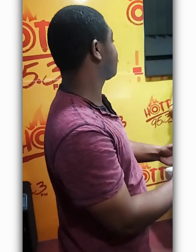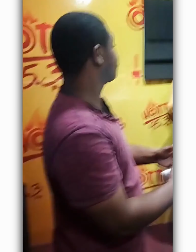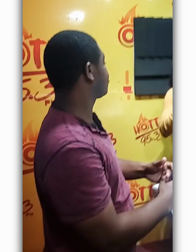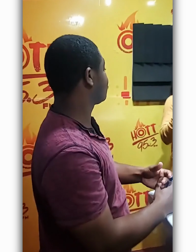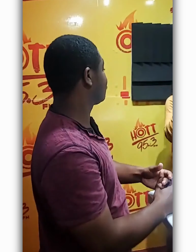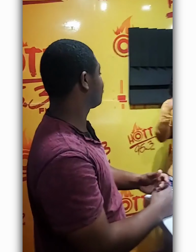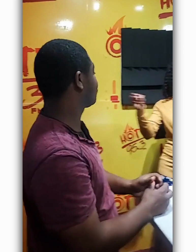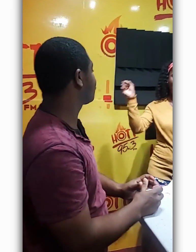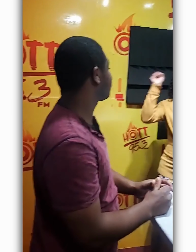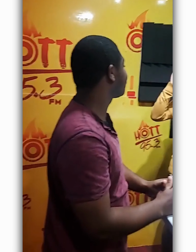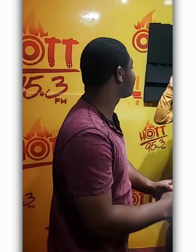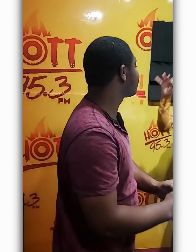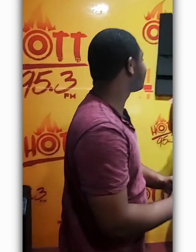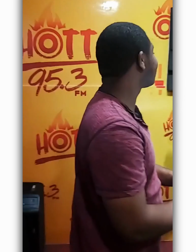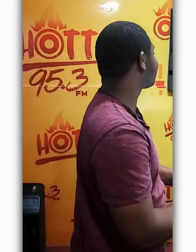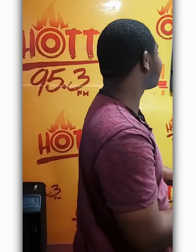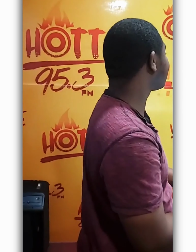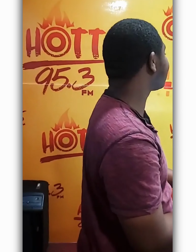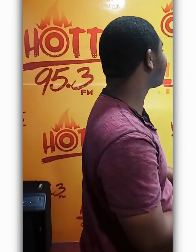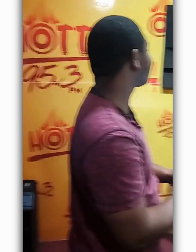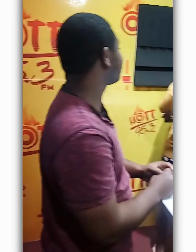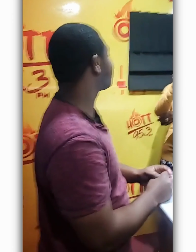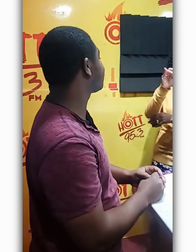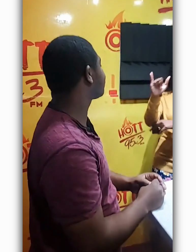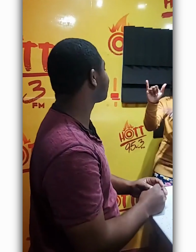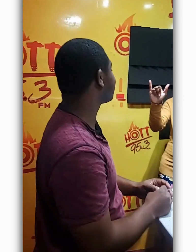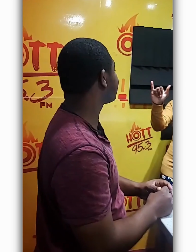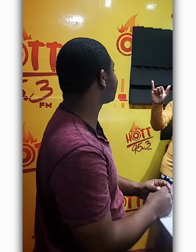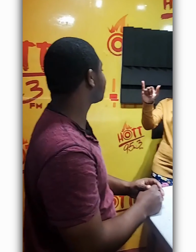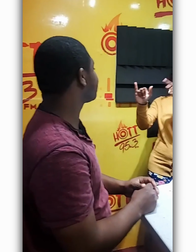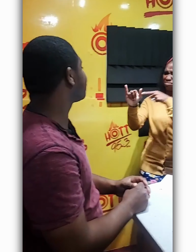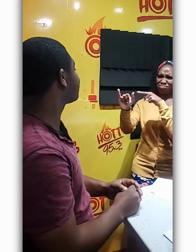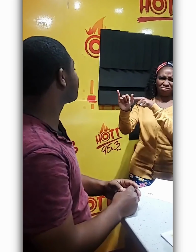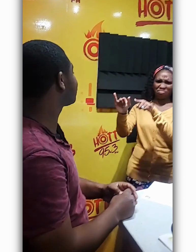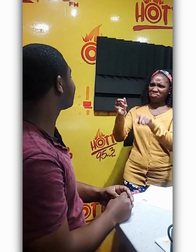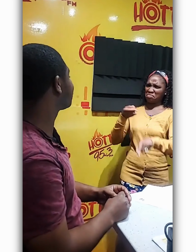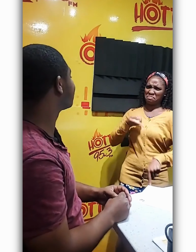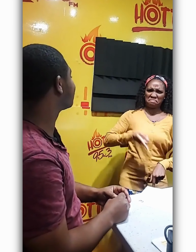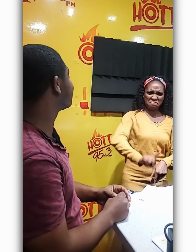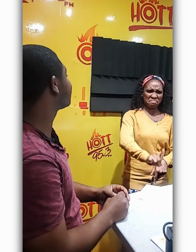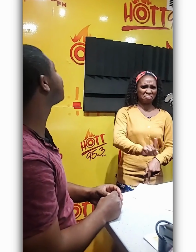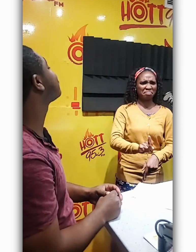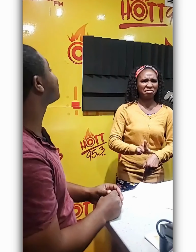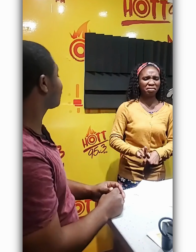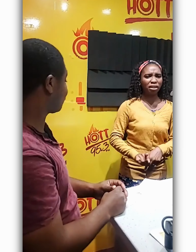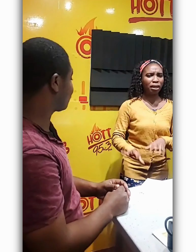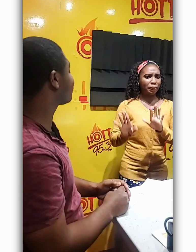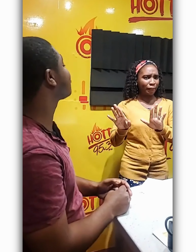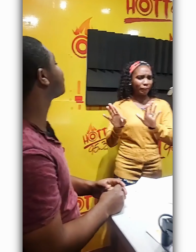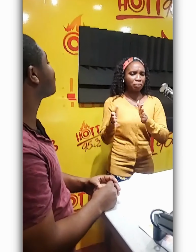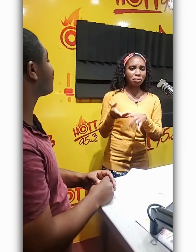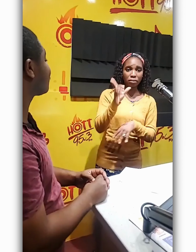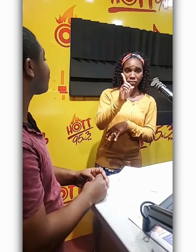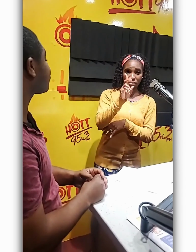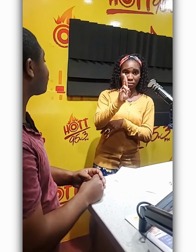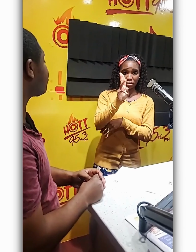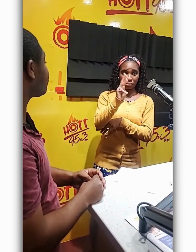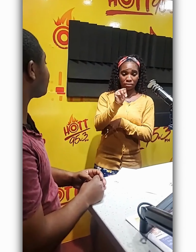we totally understand. Yeah. The deaf and dumb, because they play the word dumb, and when you mention old fashioned,